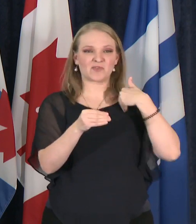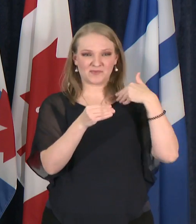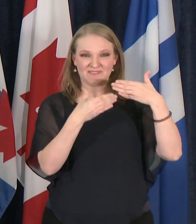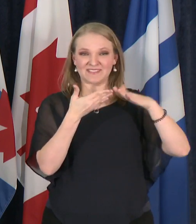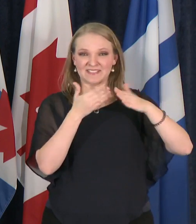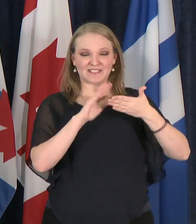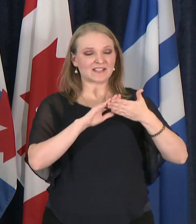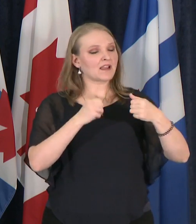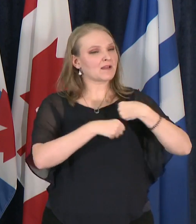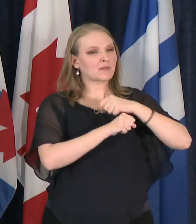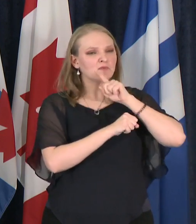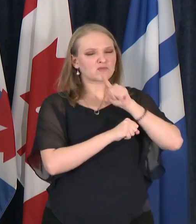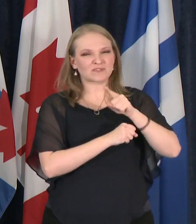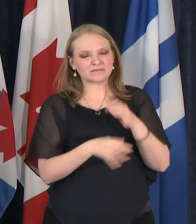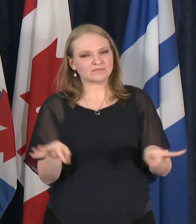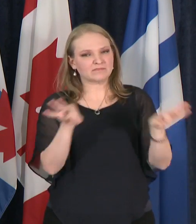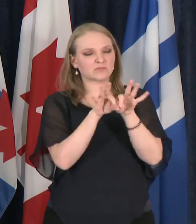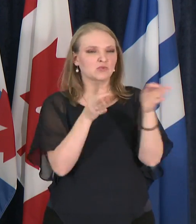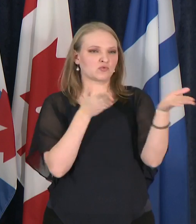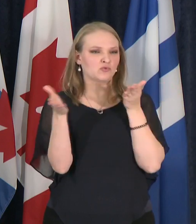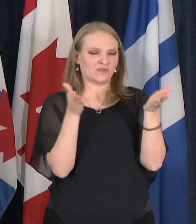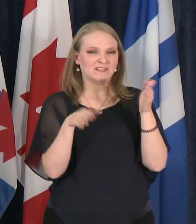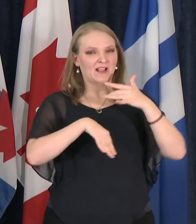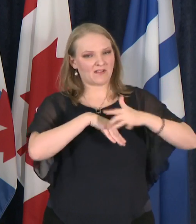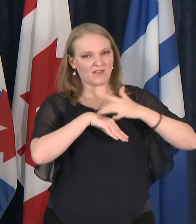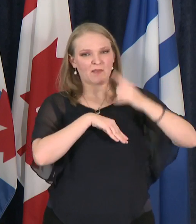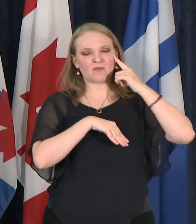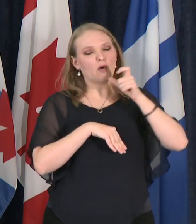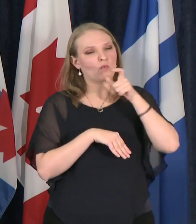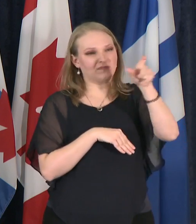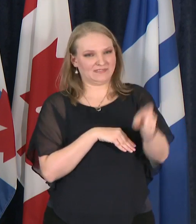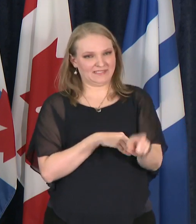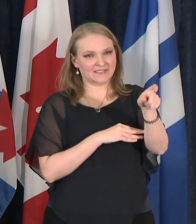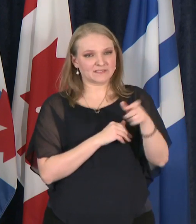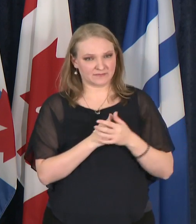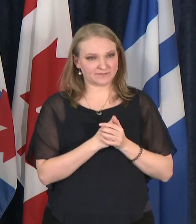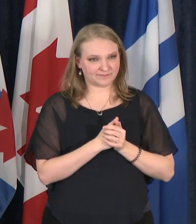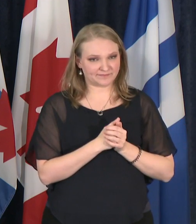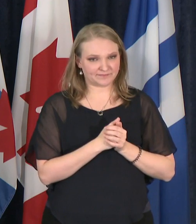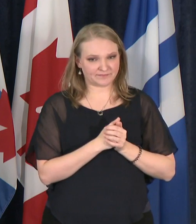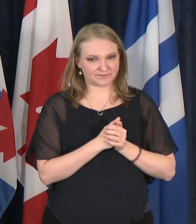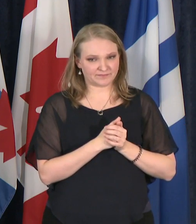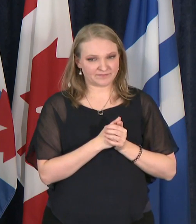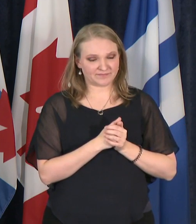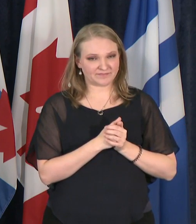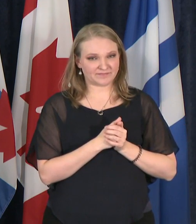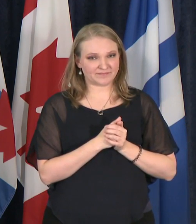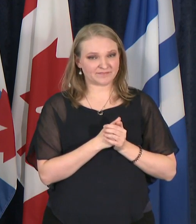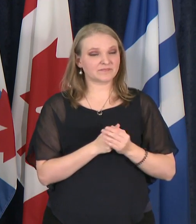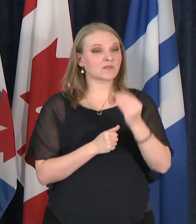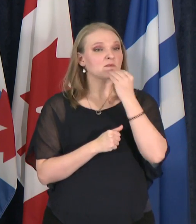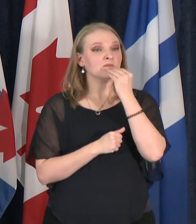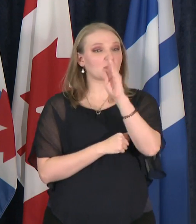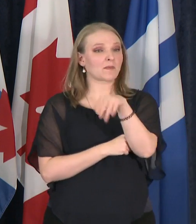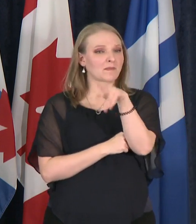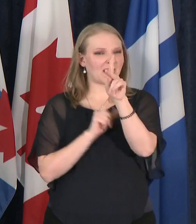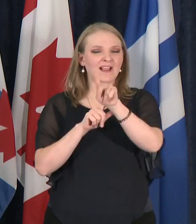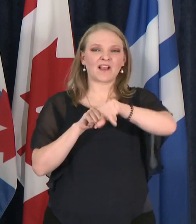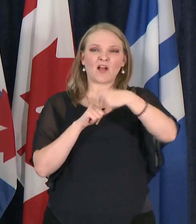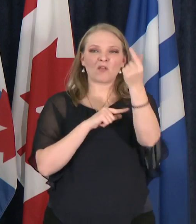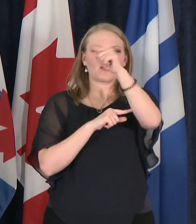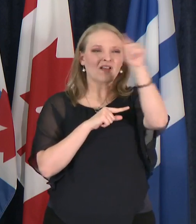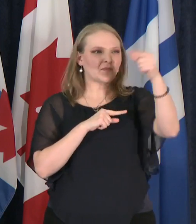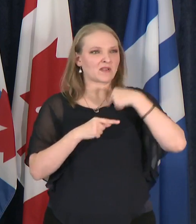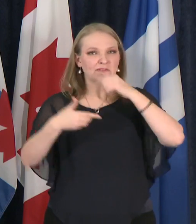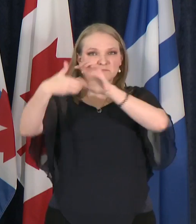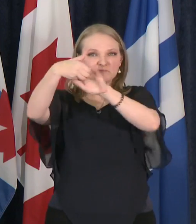essential services remain available for those who need them most. We are working with the Daily Food Bank and other governments